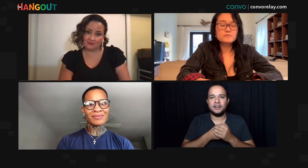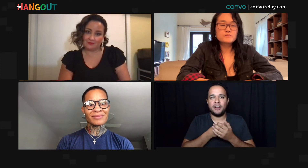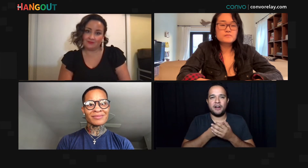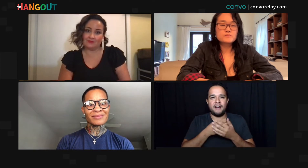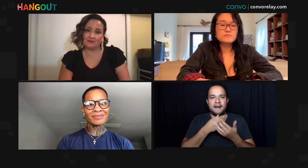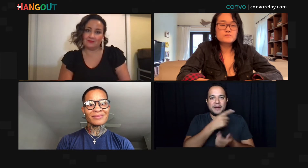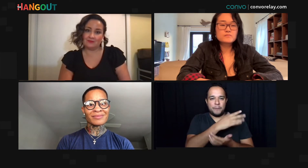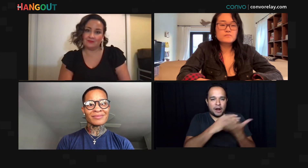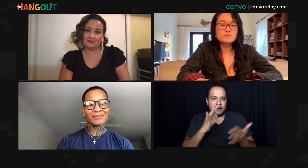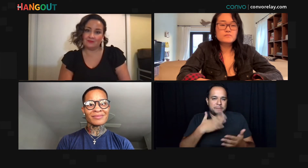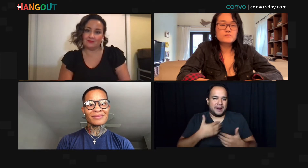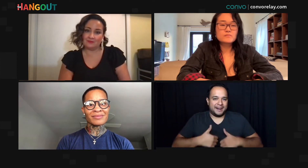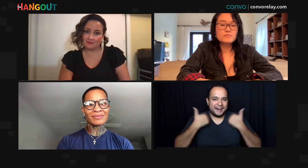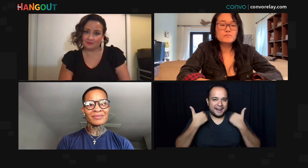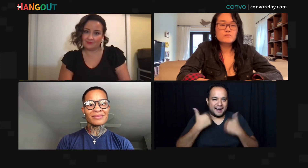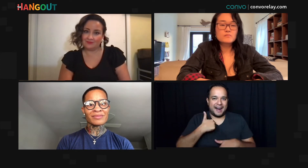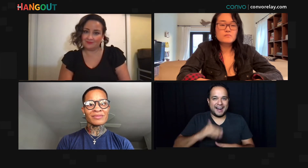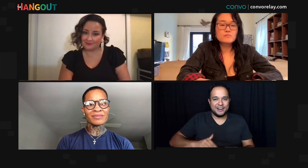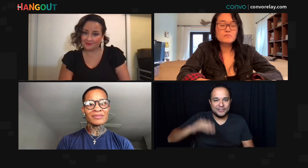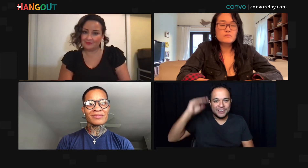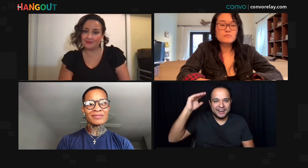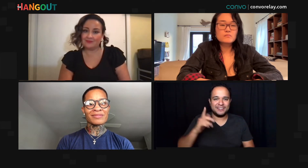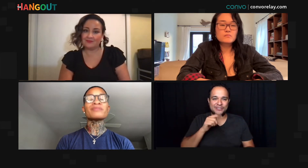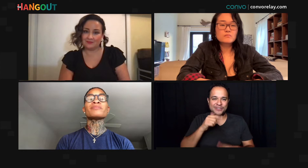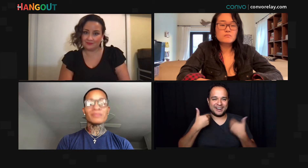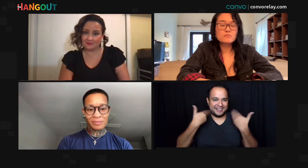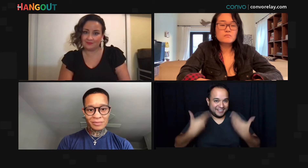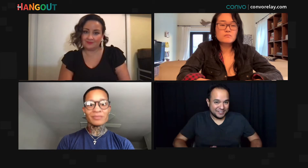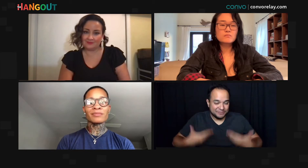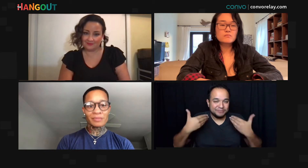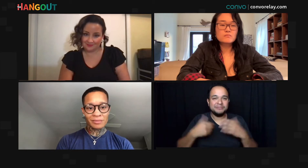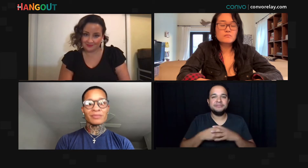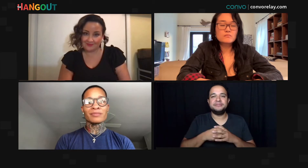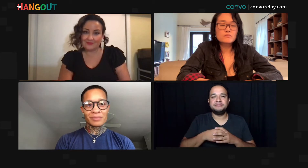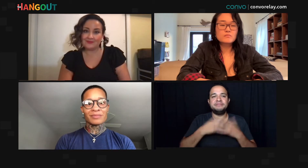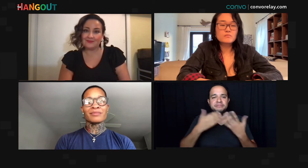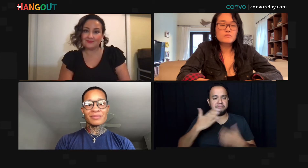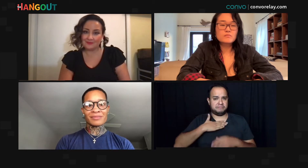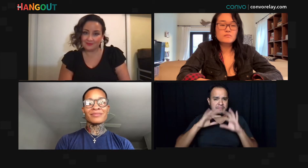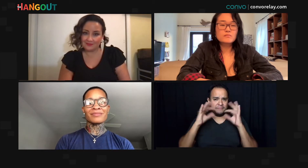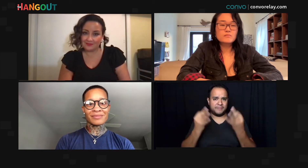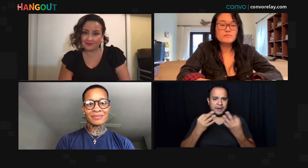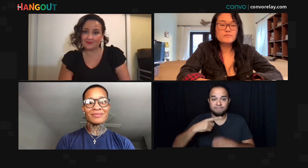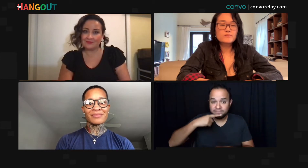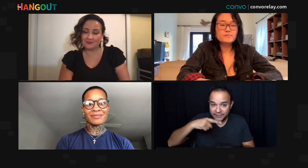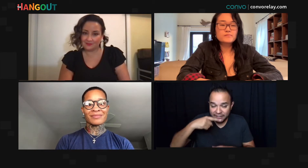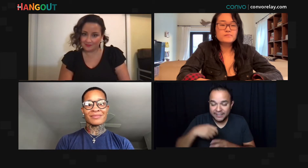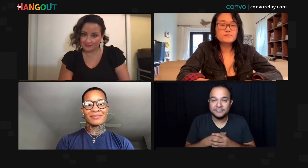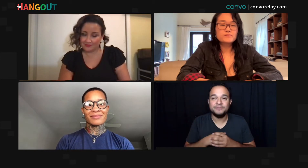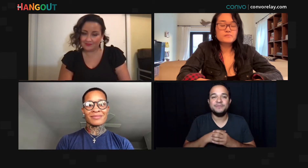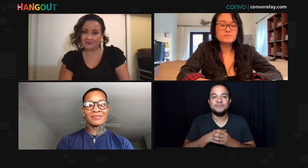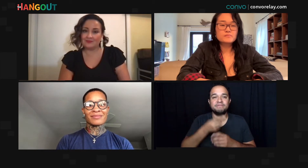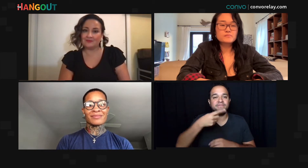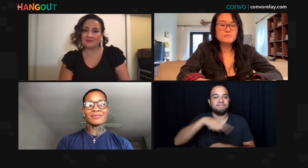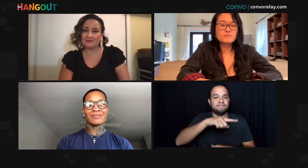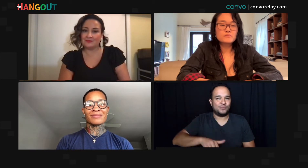dearly value them. They're an important part of my life. Growing up, they've made me who I am today. My family is